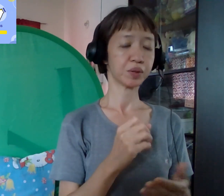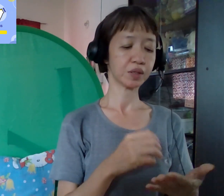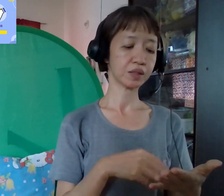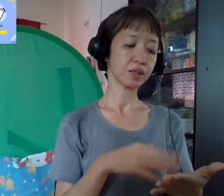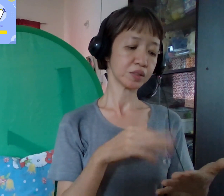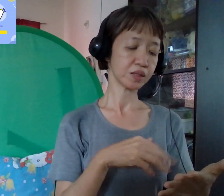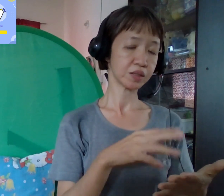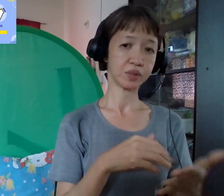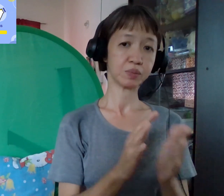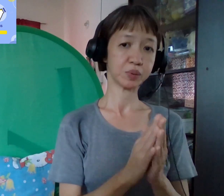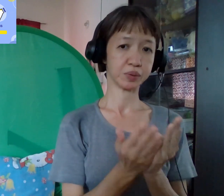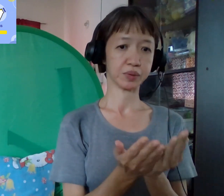or just read a book.